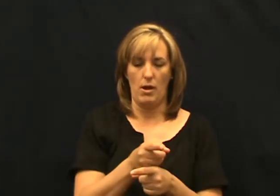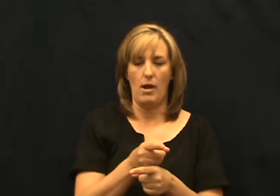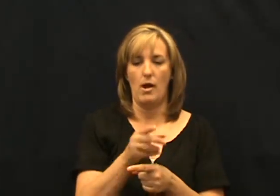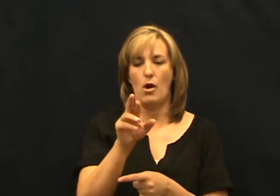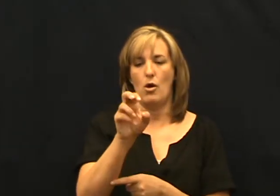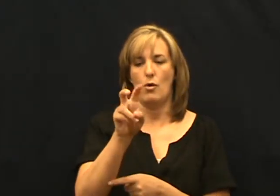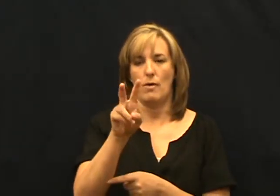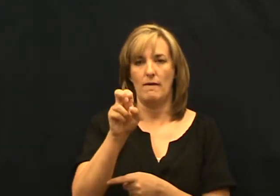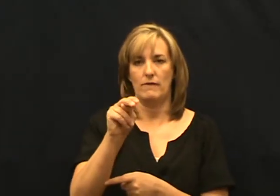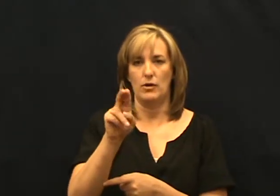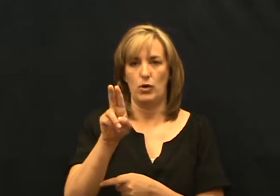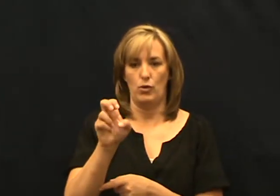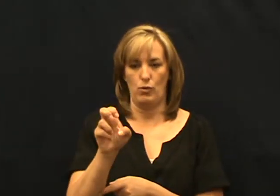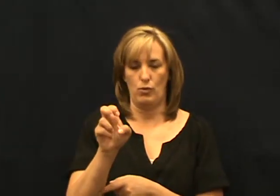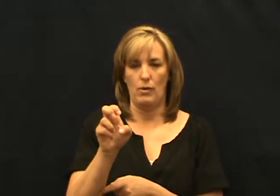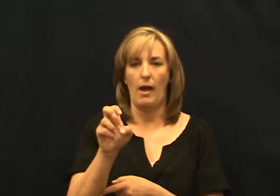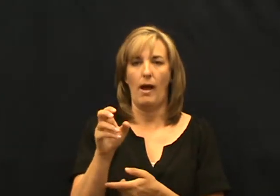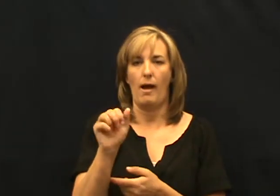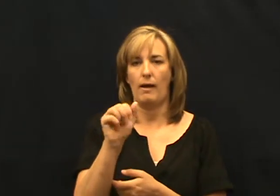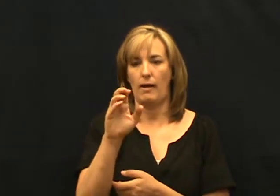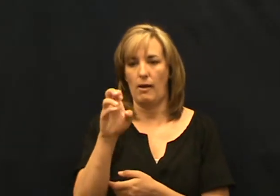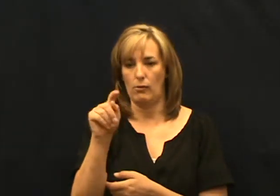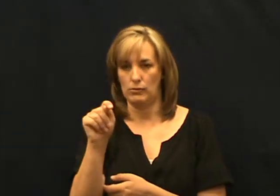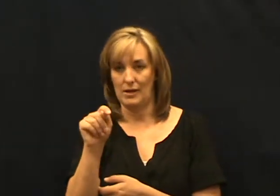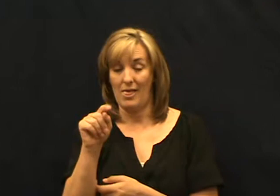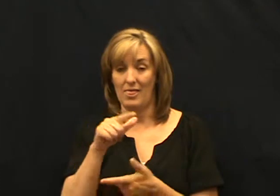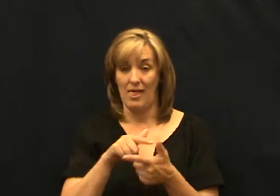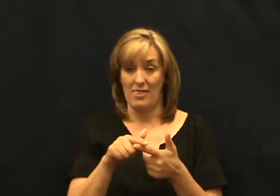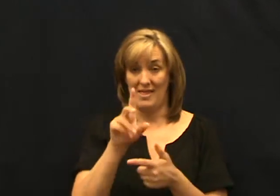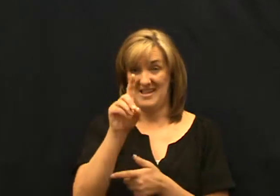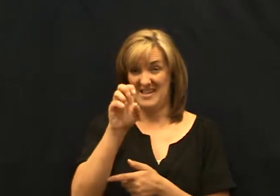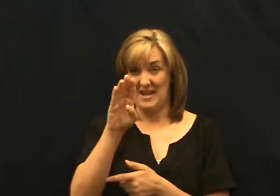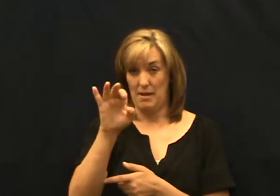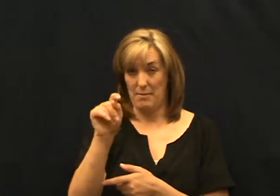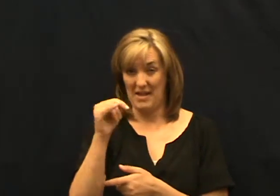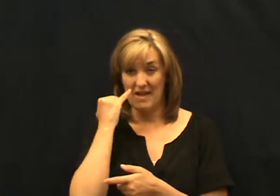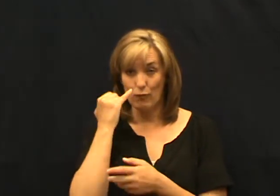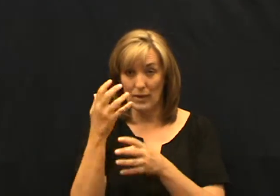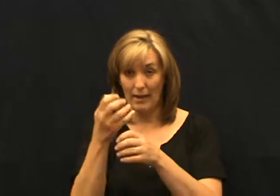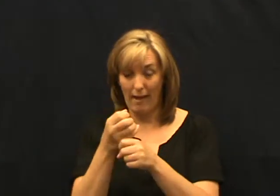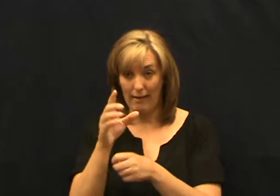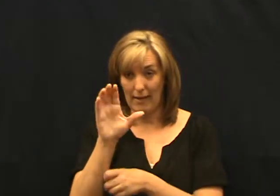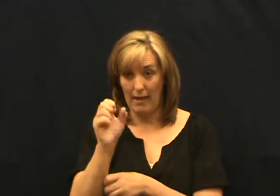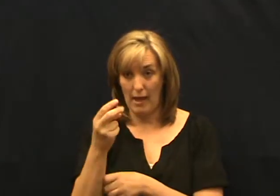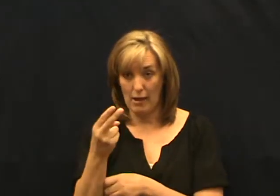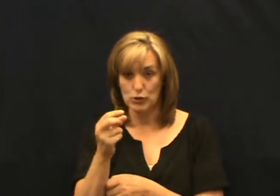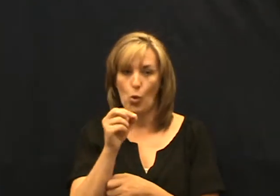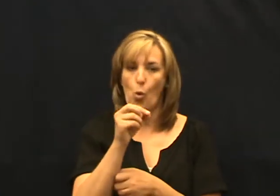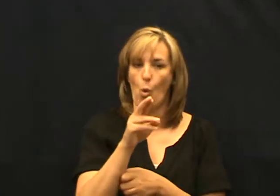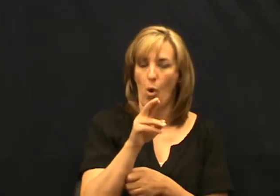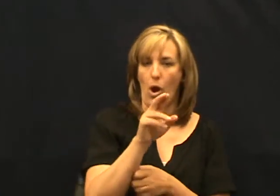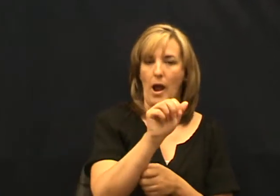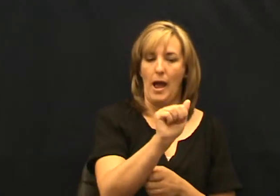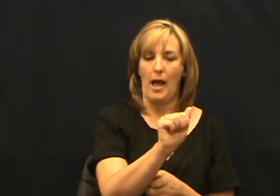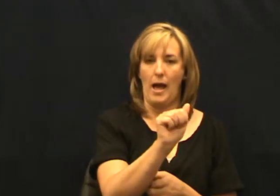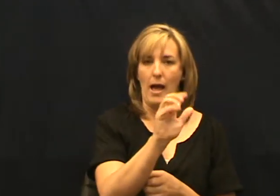of that is either the cash if we receive cash right away, or accounts receivable if we've just sold on